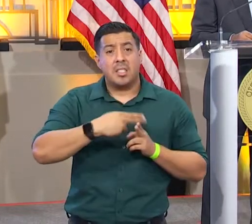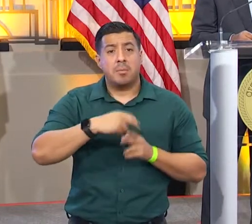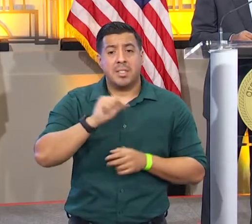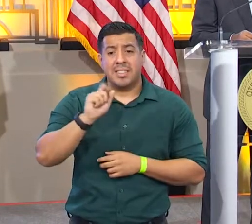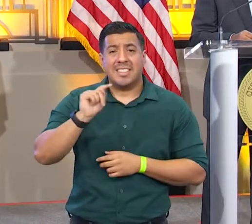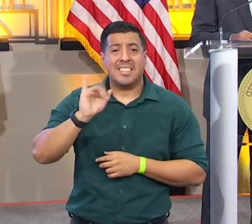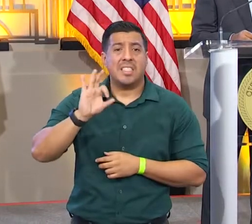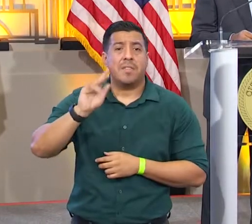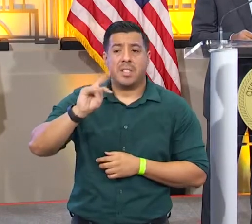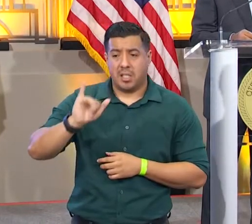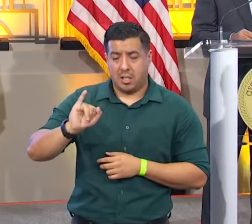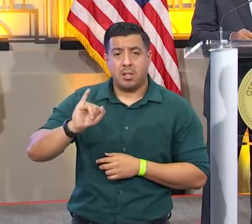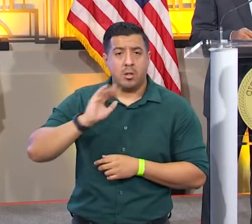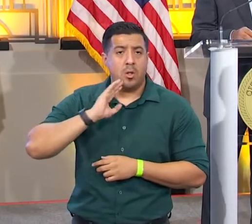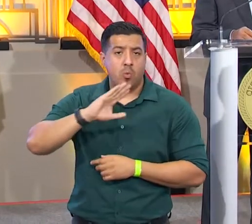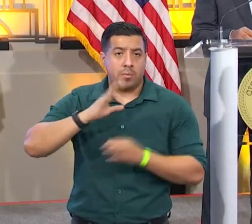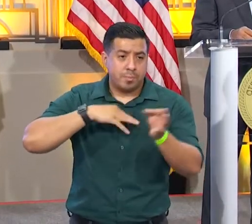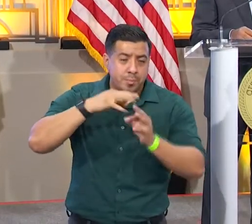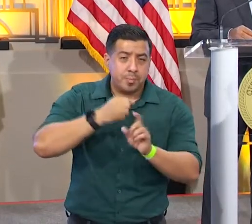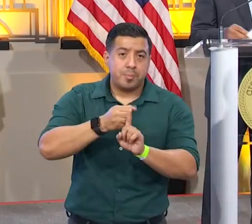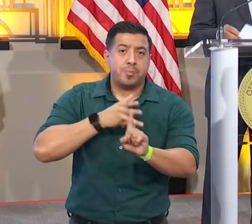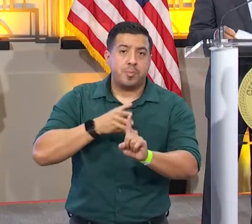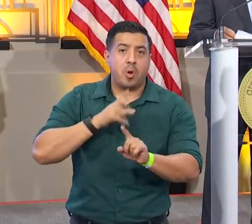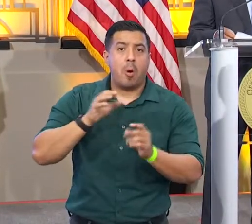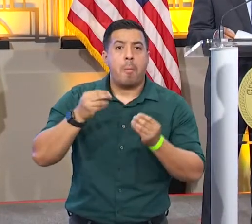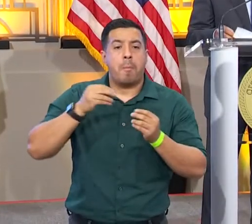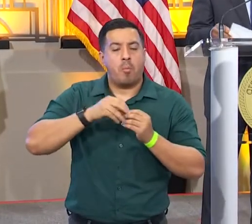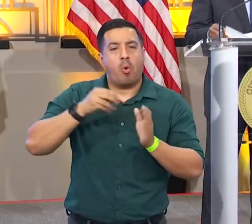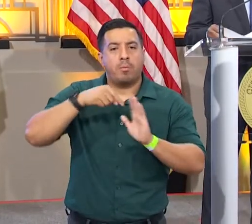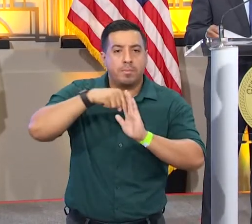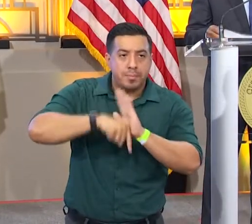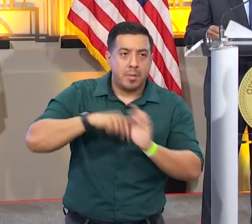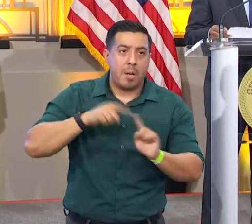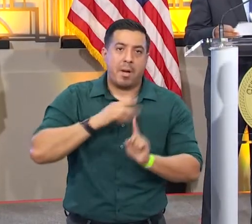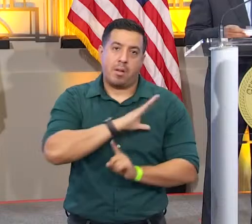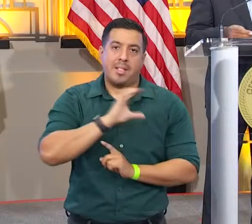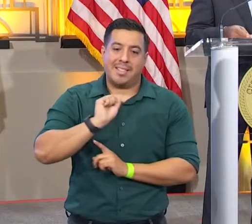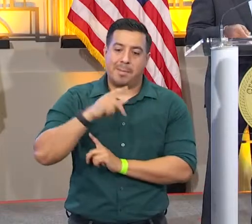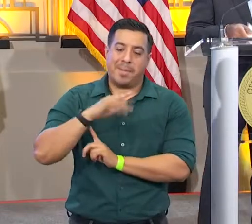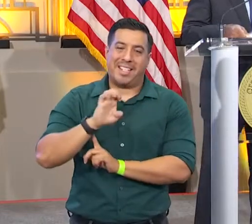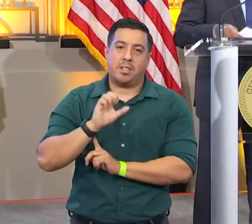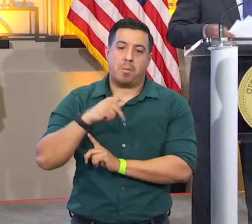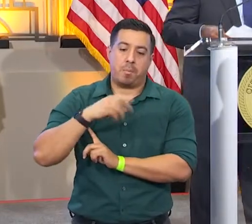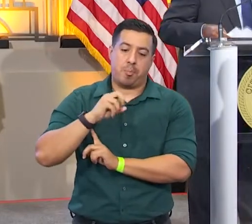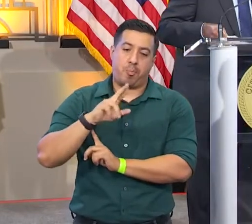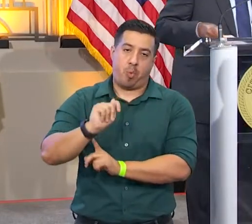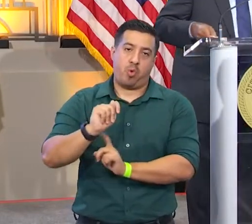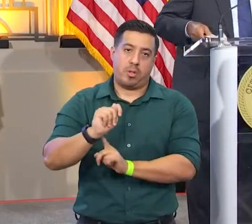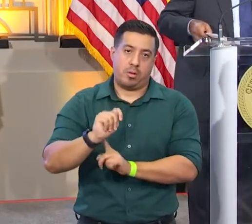about the Axiom Space Station and their plans at Houston Spaceport. Mike?